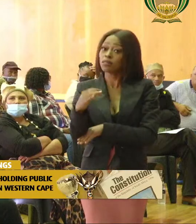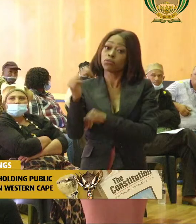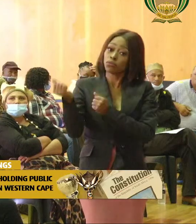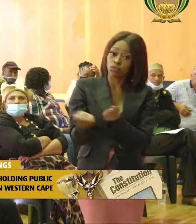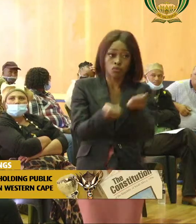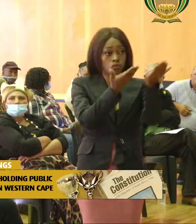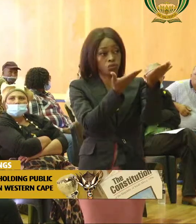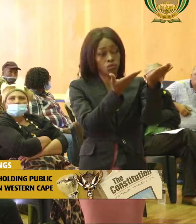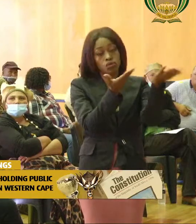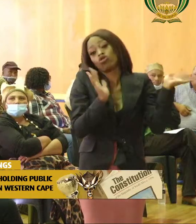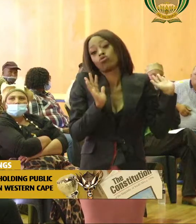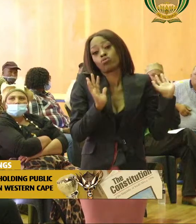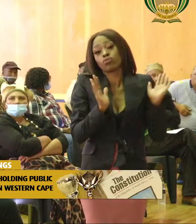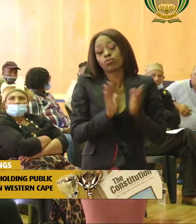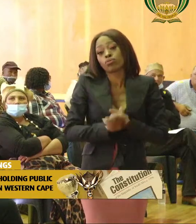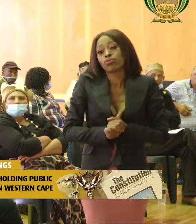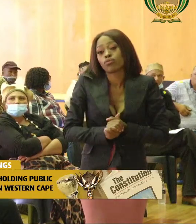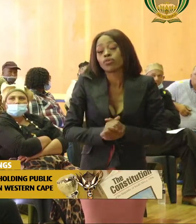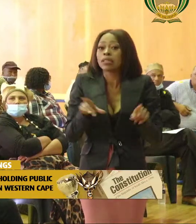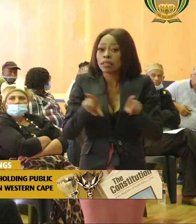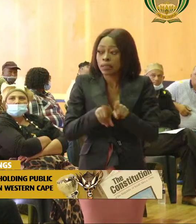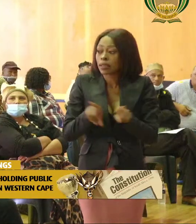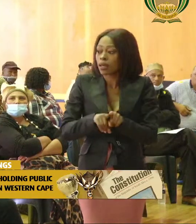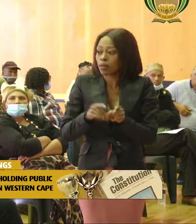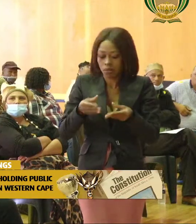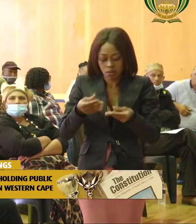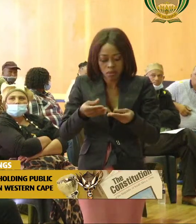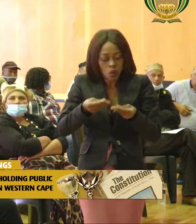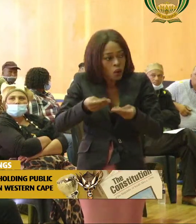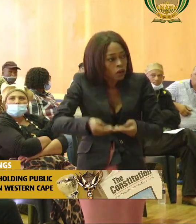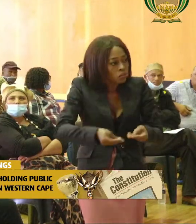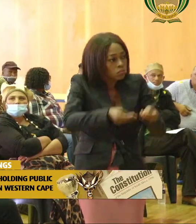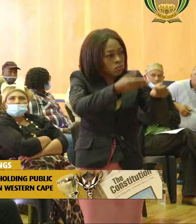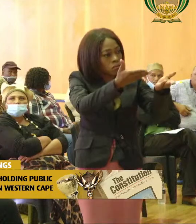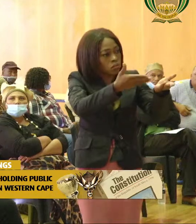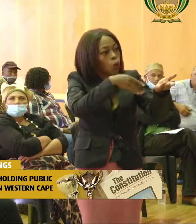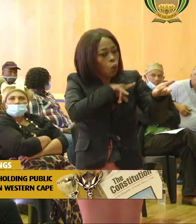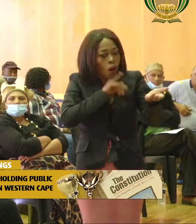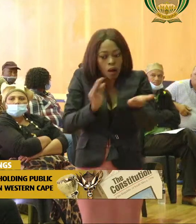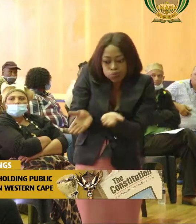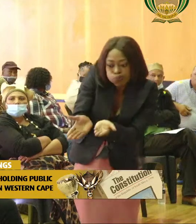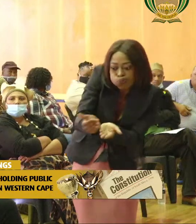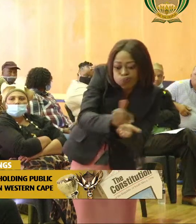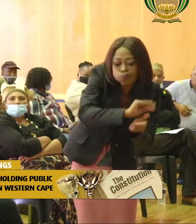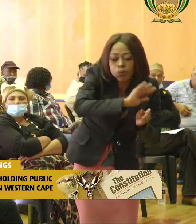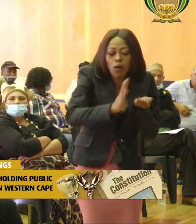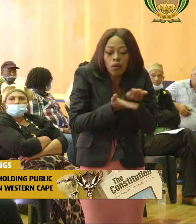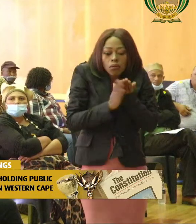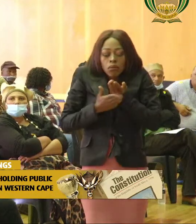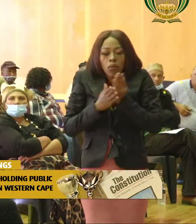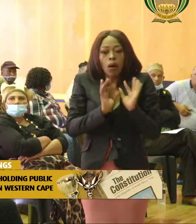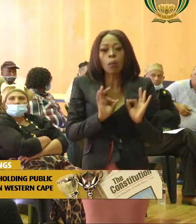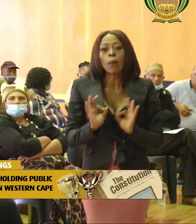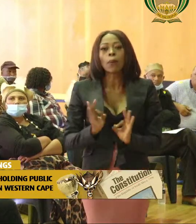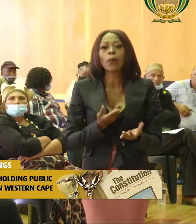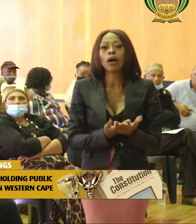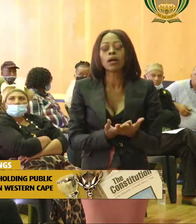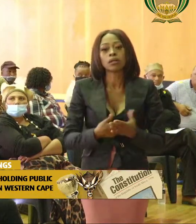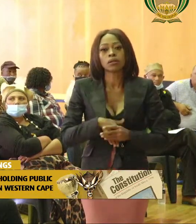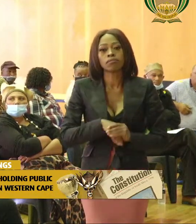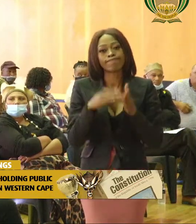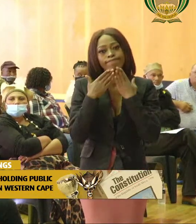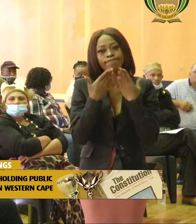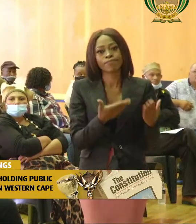submission maqabane. Besifuna ke noyihenda i-submission zethu maqabane ziqokelelwe. Enkosi comrade yam. Thanks.